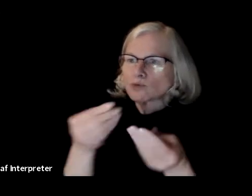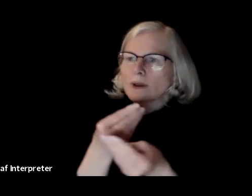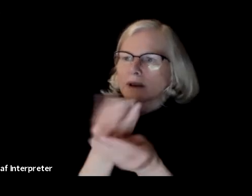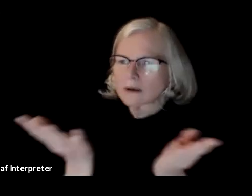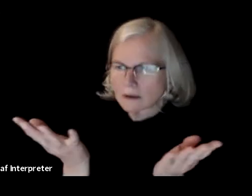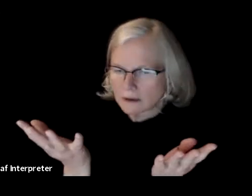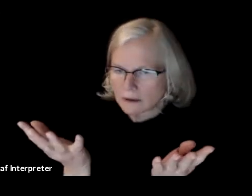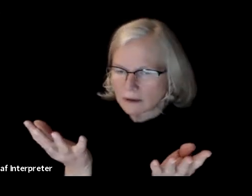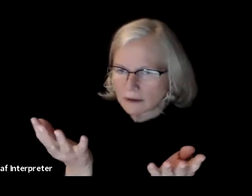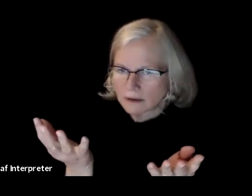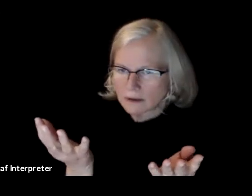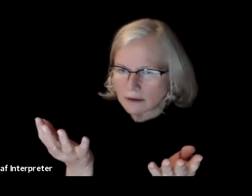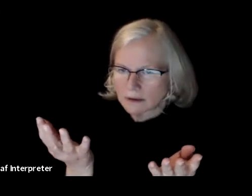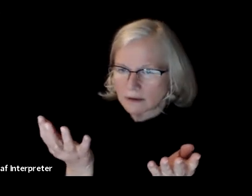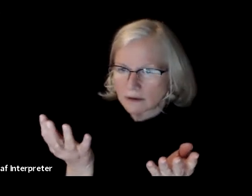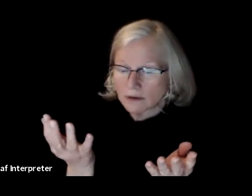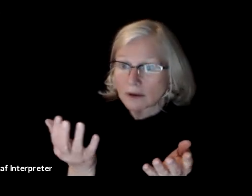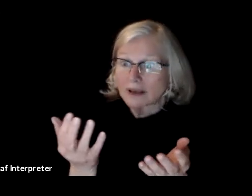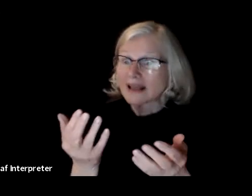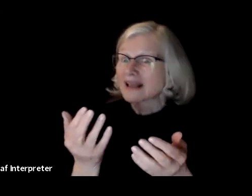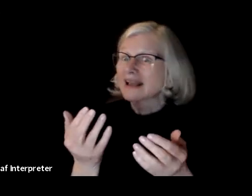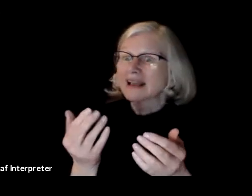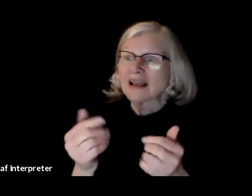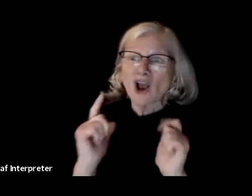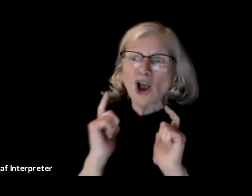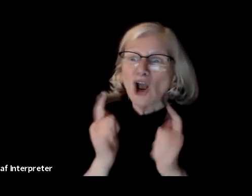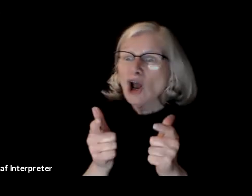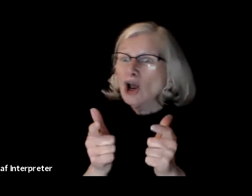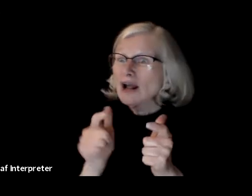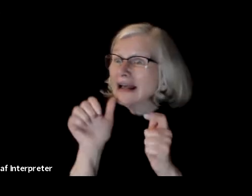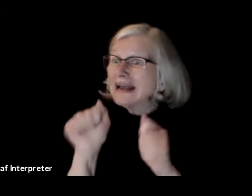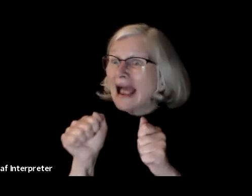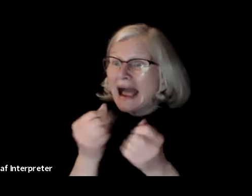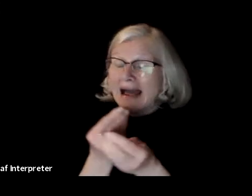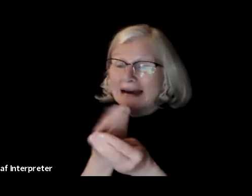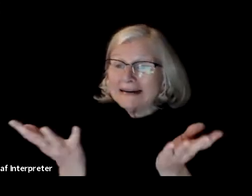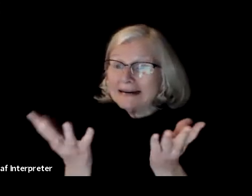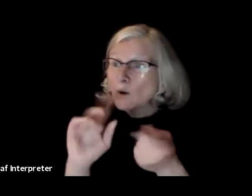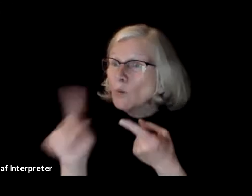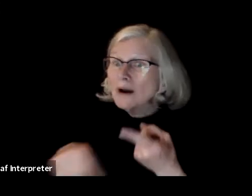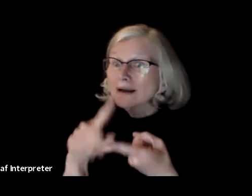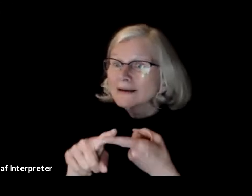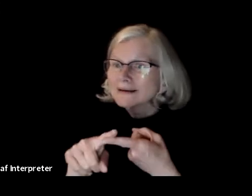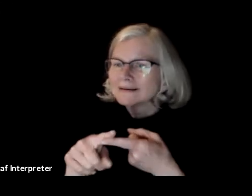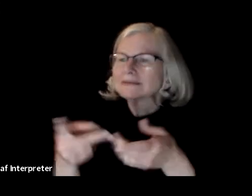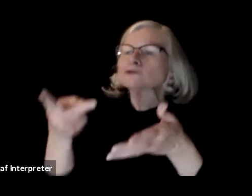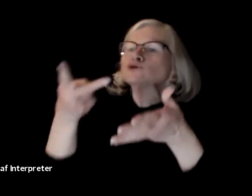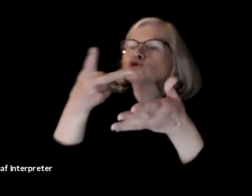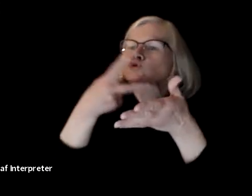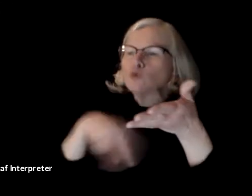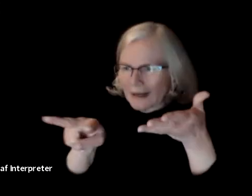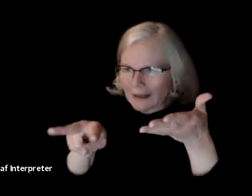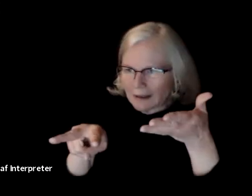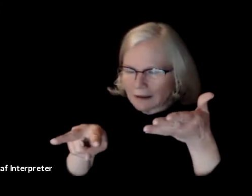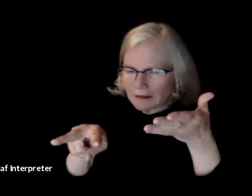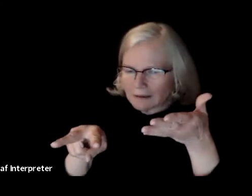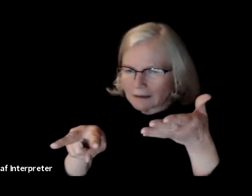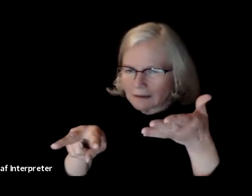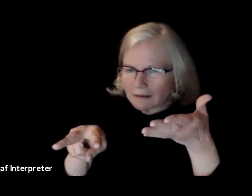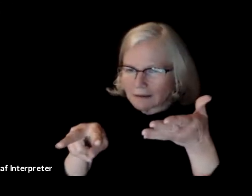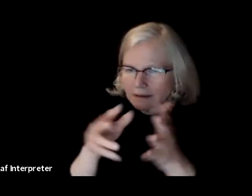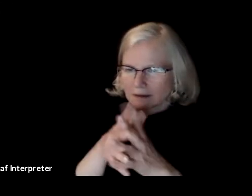that we could get this would be in our allocations that come to us next week, that will be shipped for that first week in April.